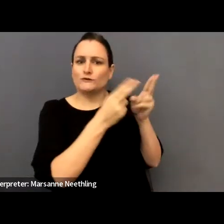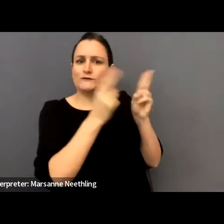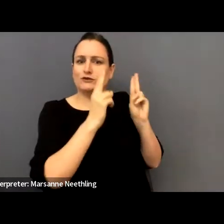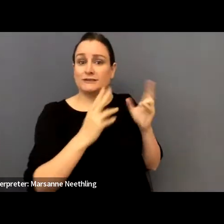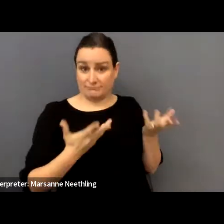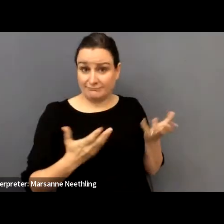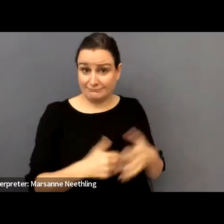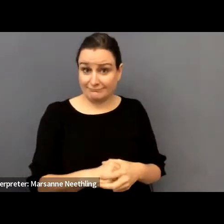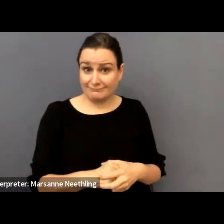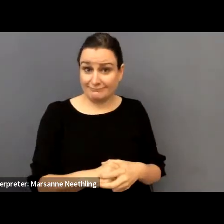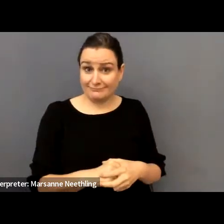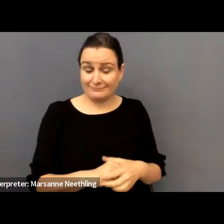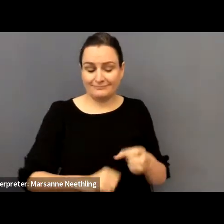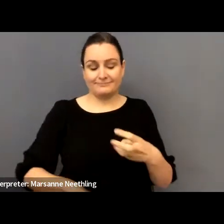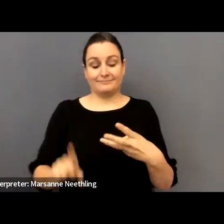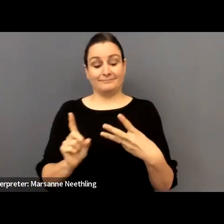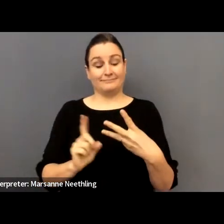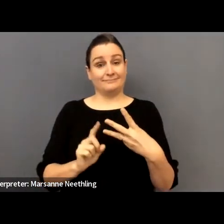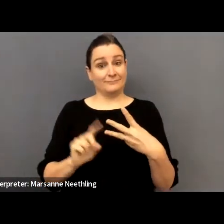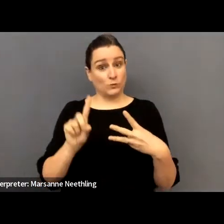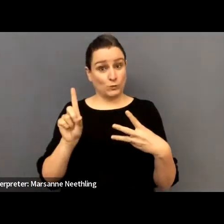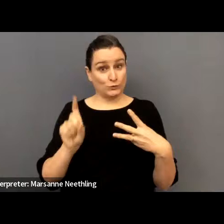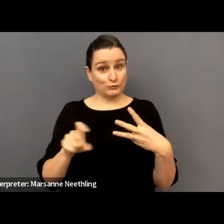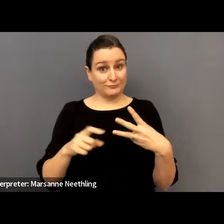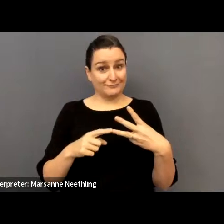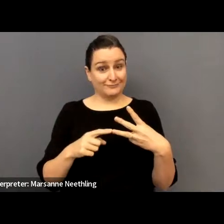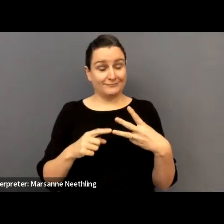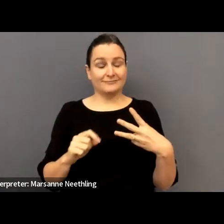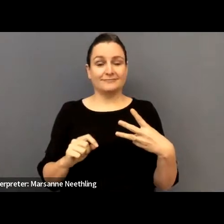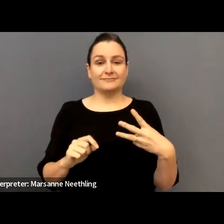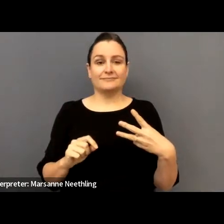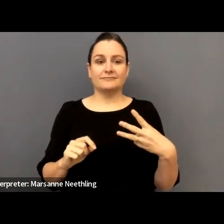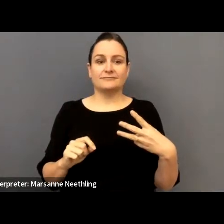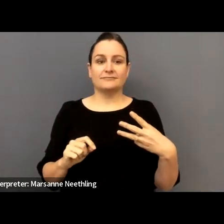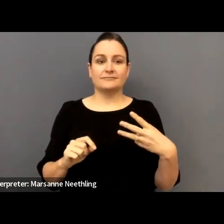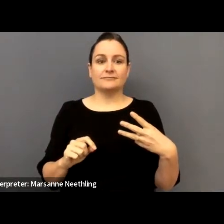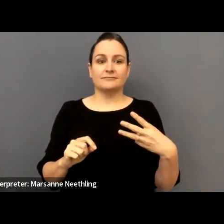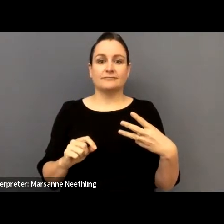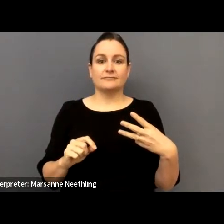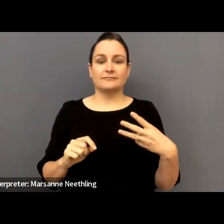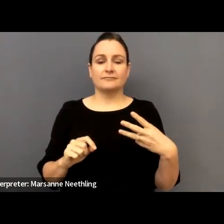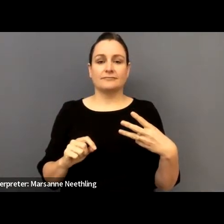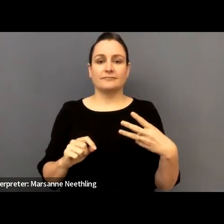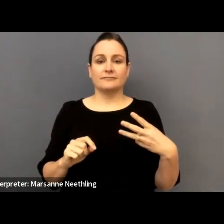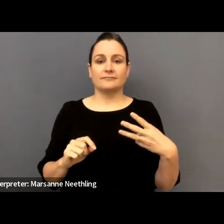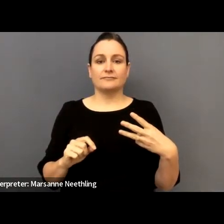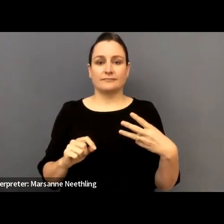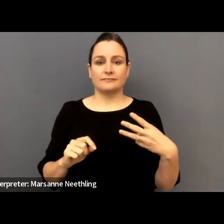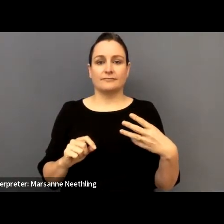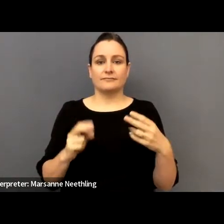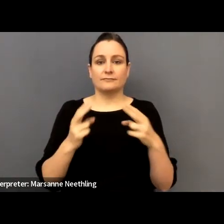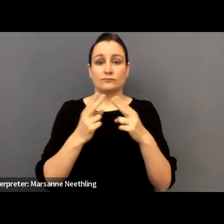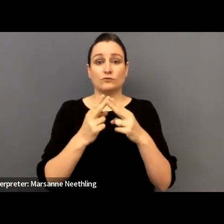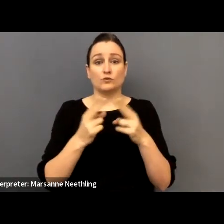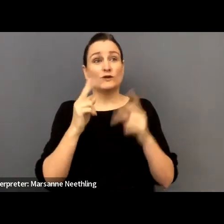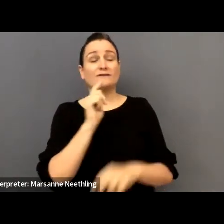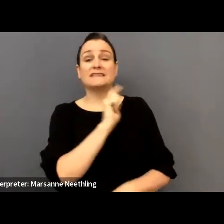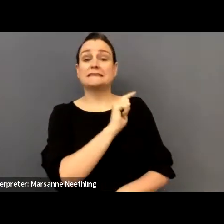third is, how can institutions make teaching and learning,